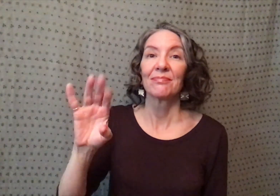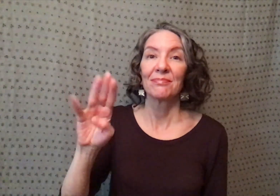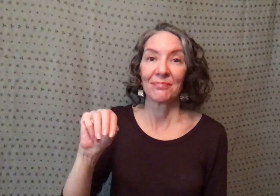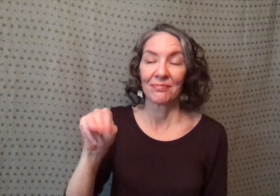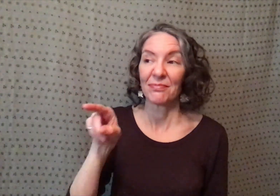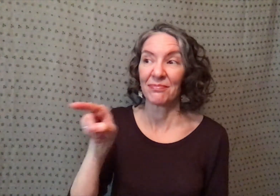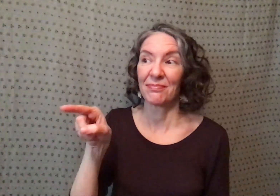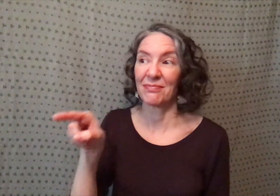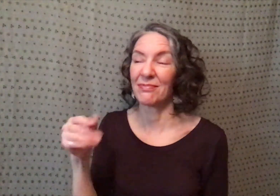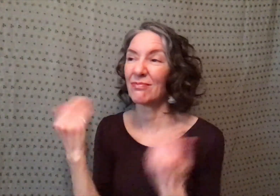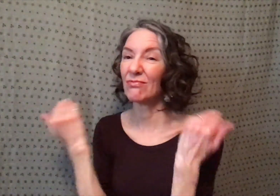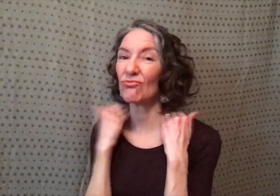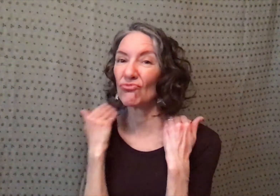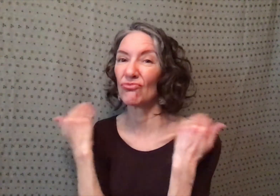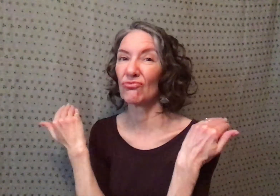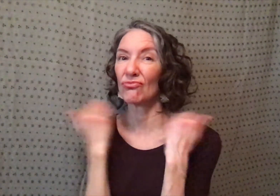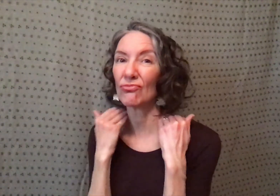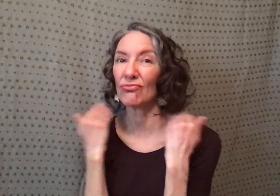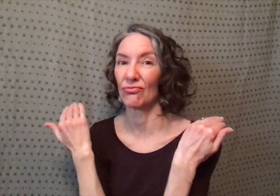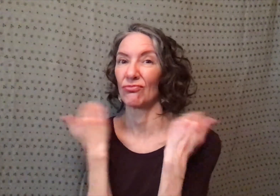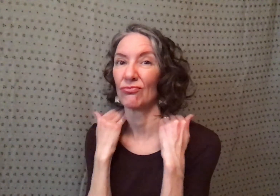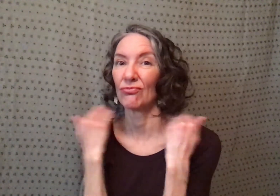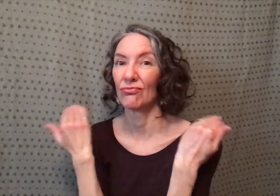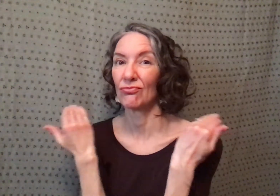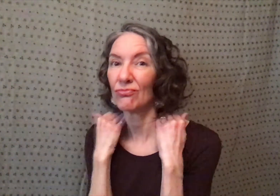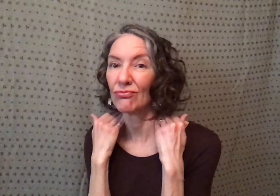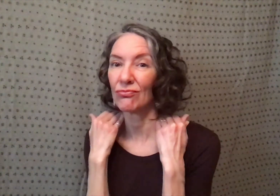Jim is always broke.